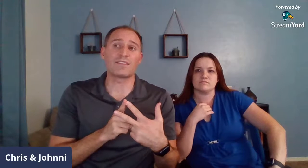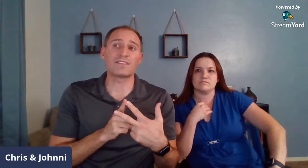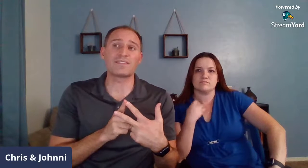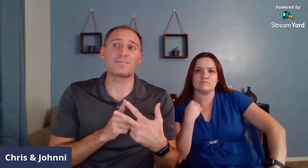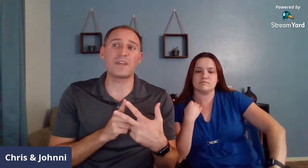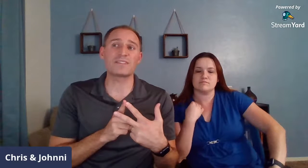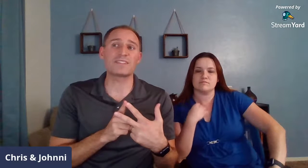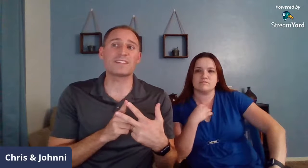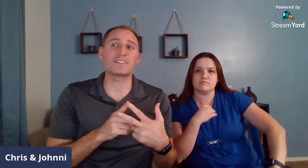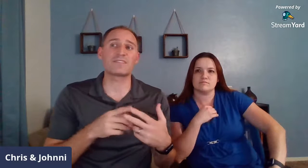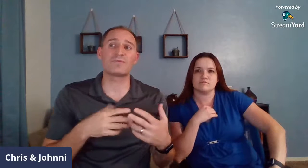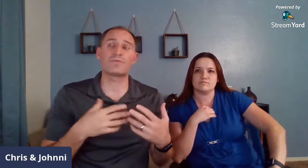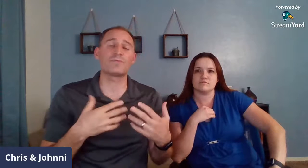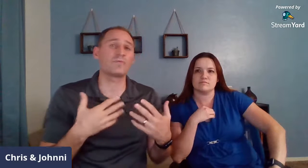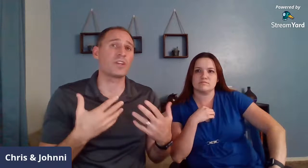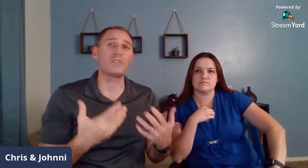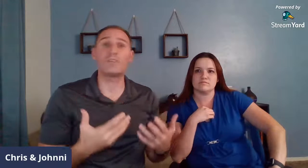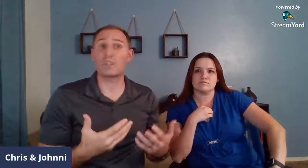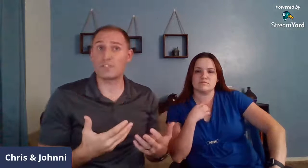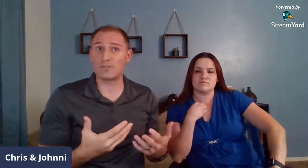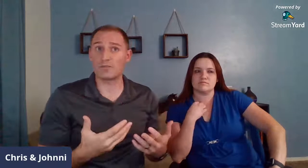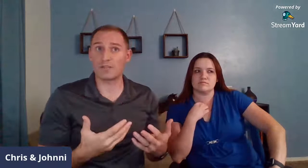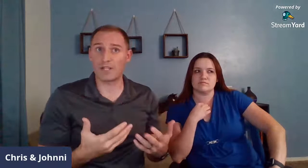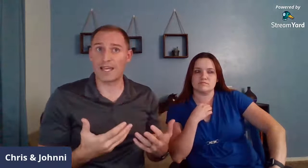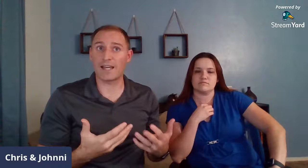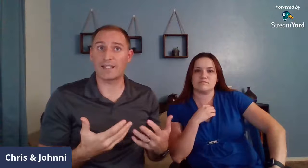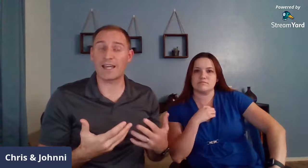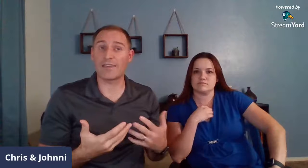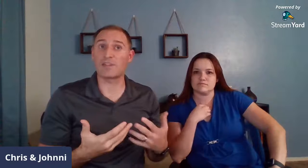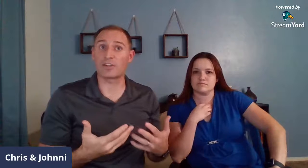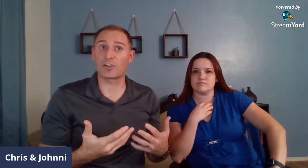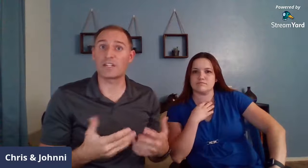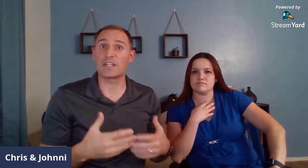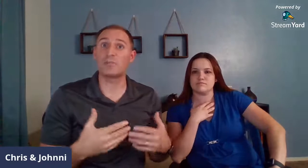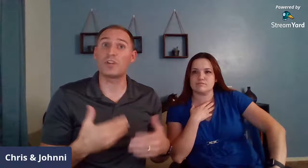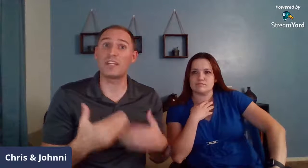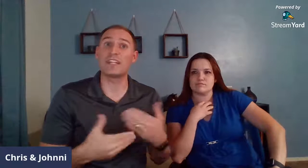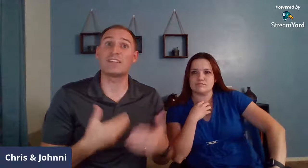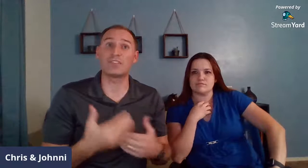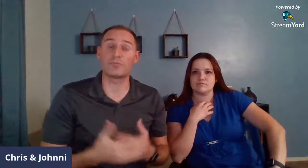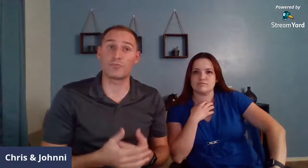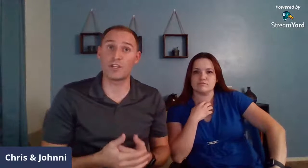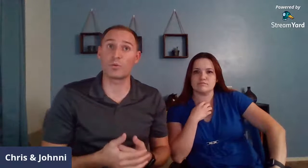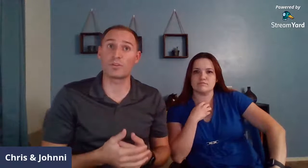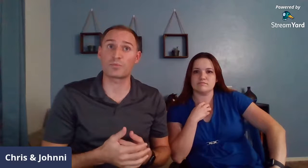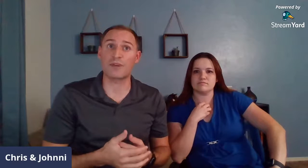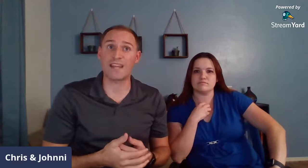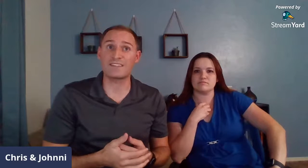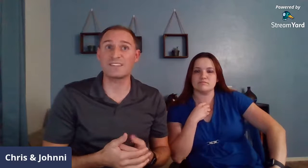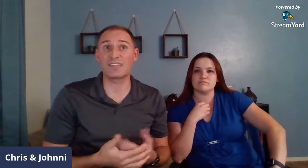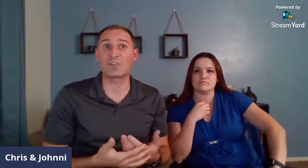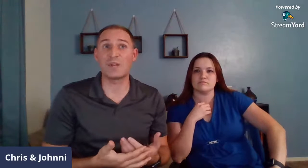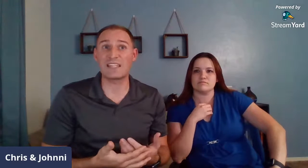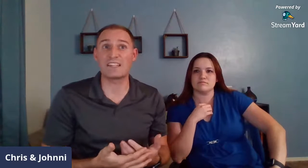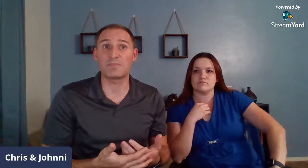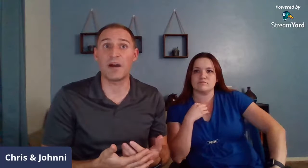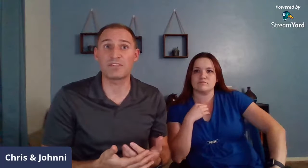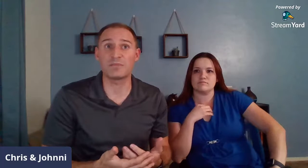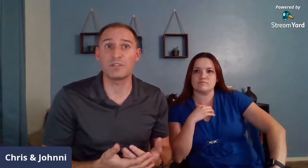this is basically just using what you have been learning and putting it into real world practice as quickly as possible.